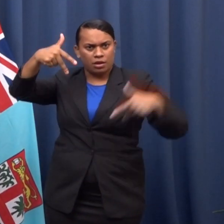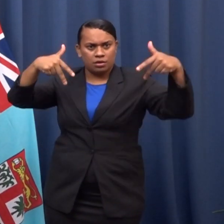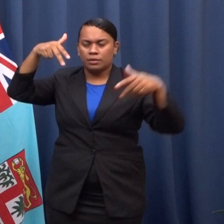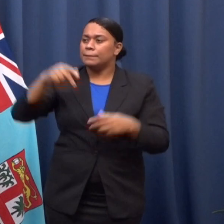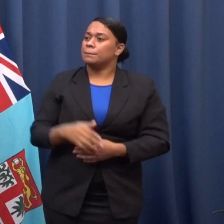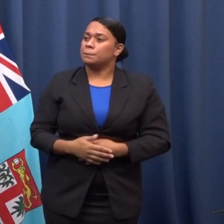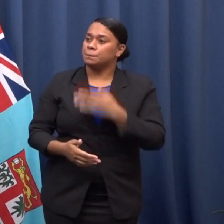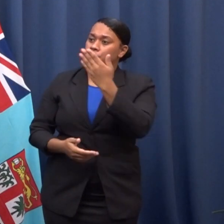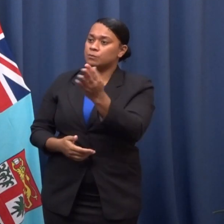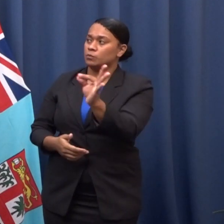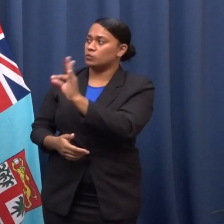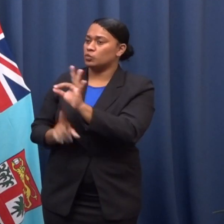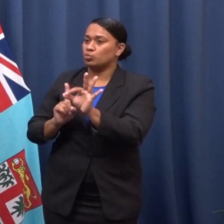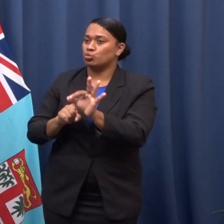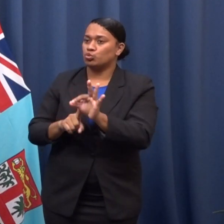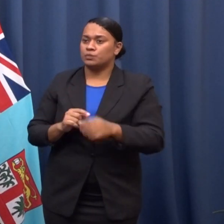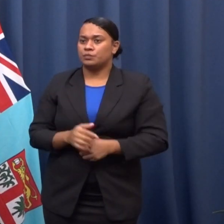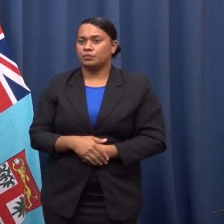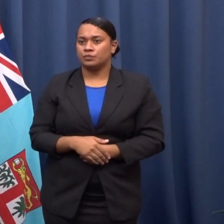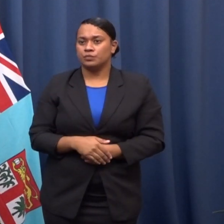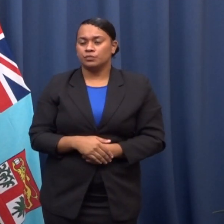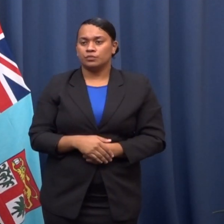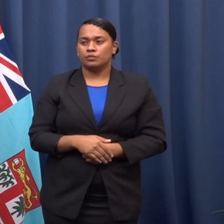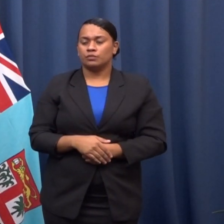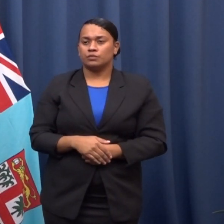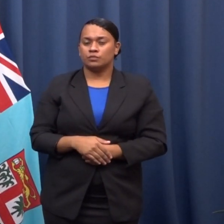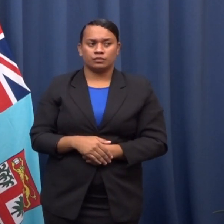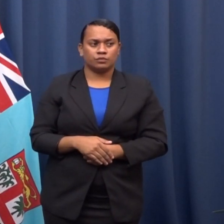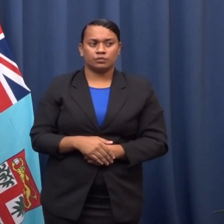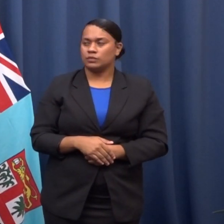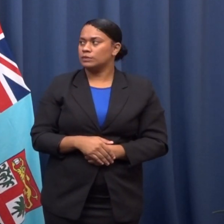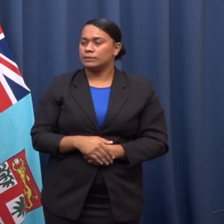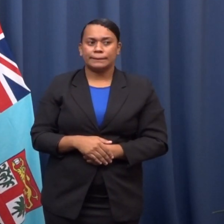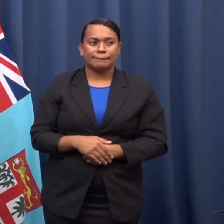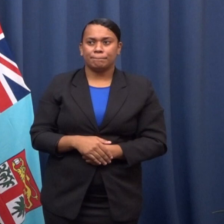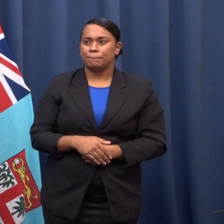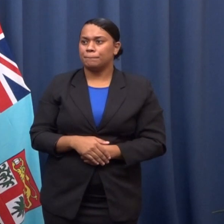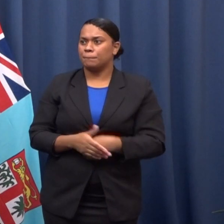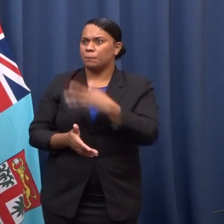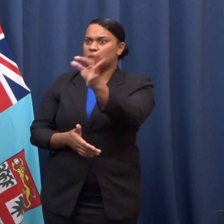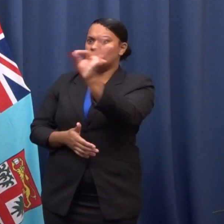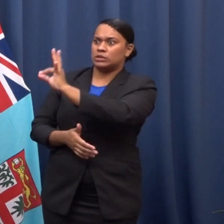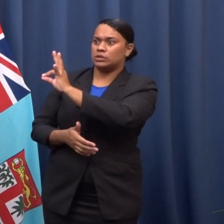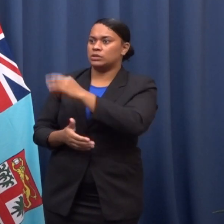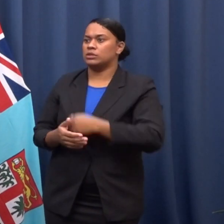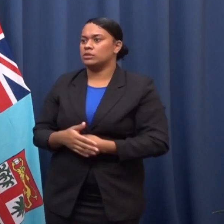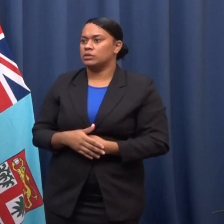Yes, ma'am. Oh, sorry. Sorry, a question for Dr. Alicia. Can we finish off with me? Sure.